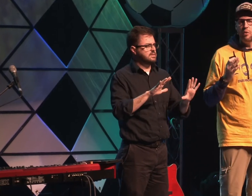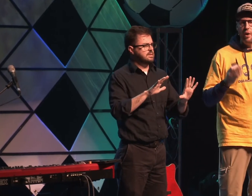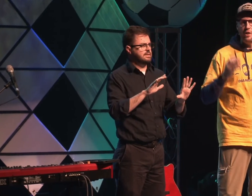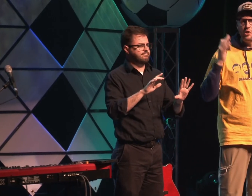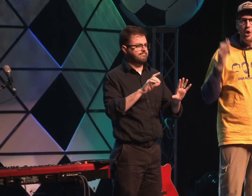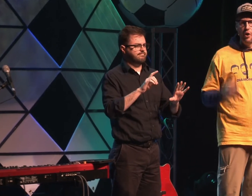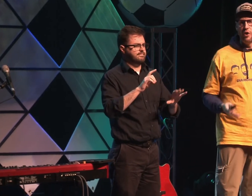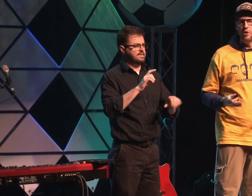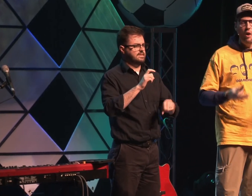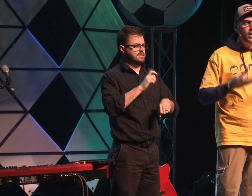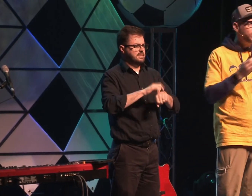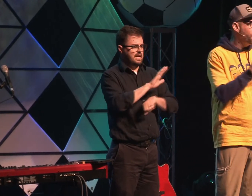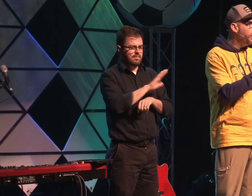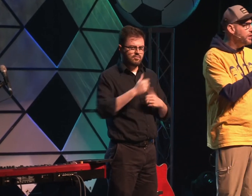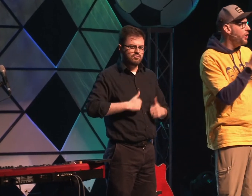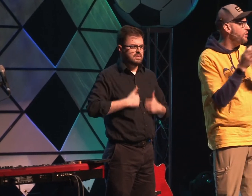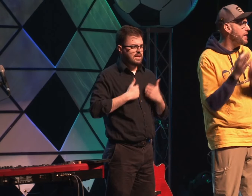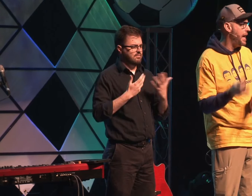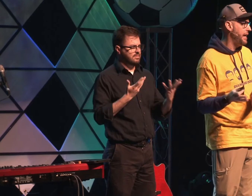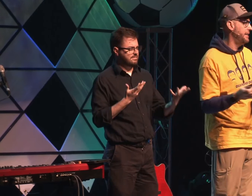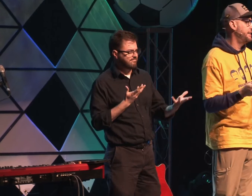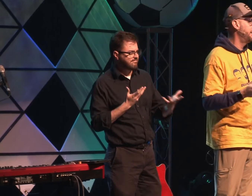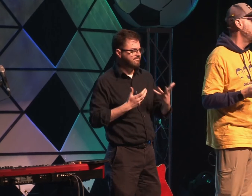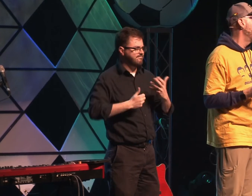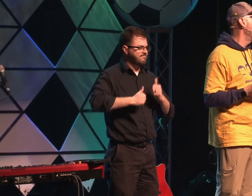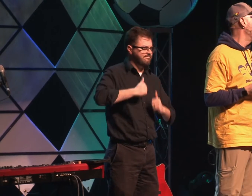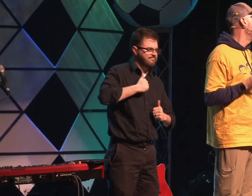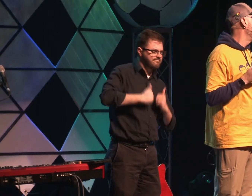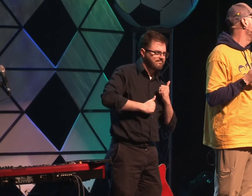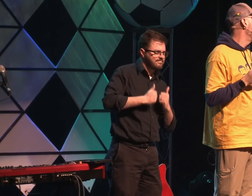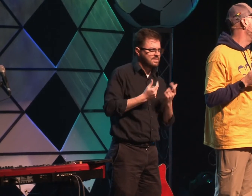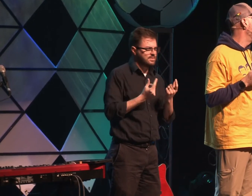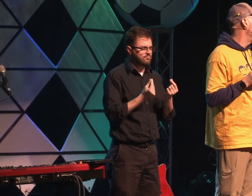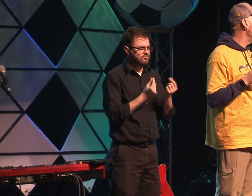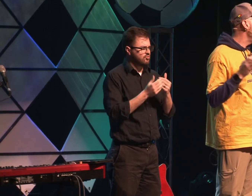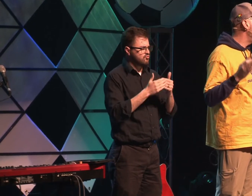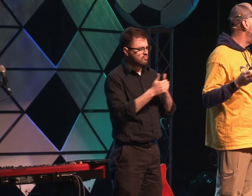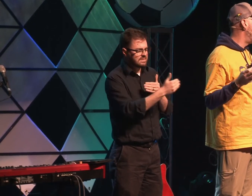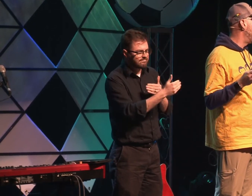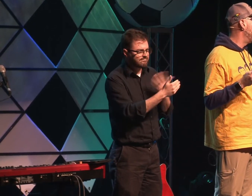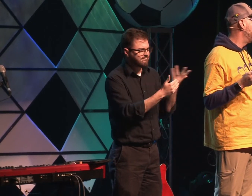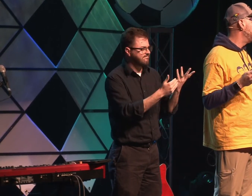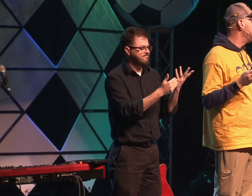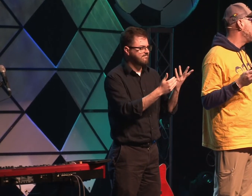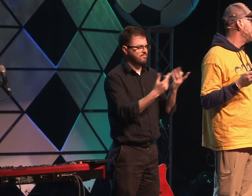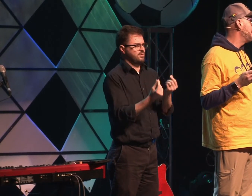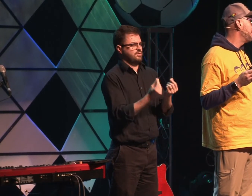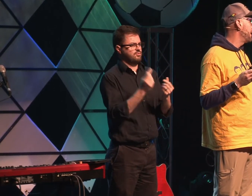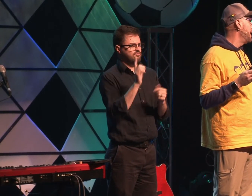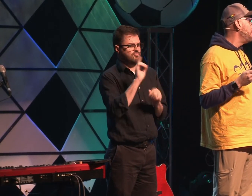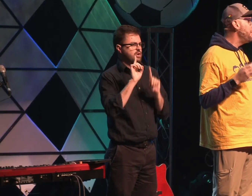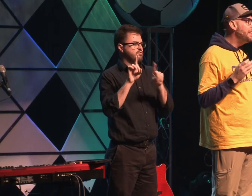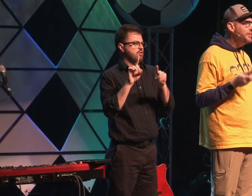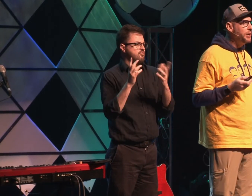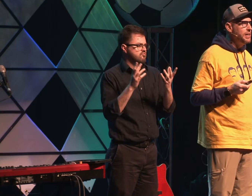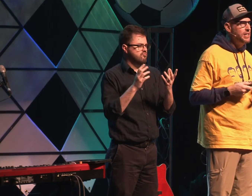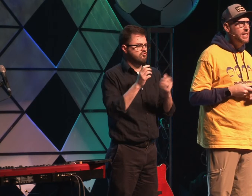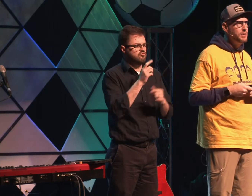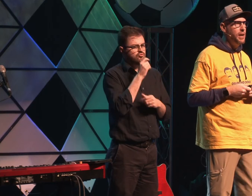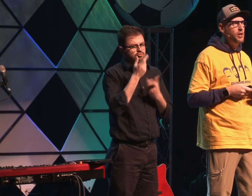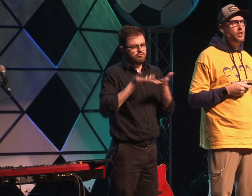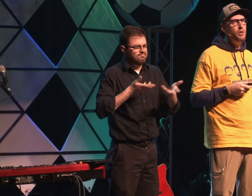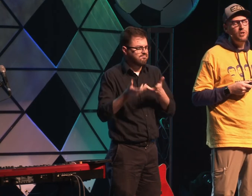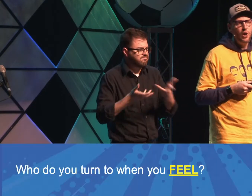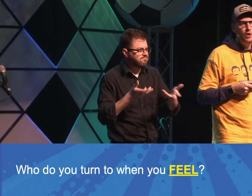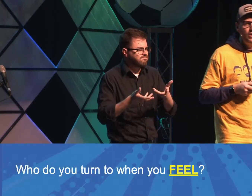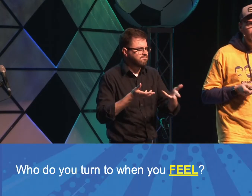aren't sure where to turn. You aren't sure where to go next. Where do you go? Maybe think of the question this